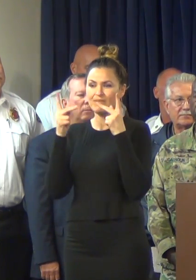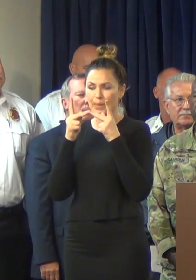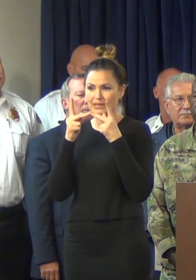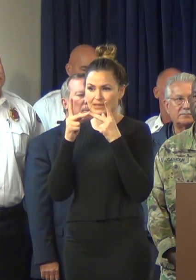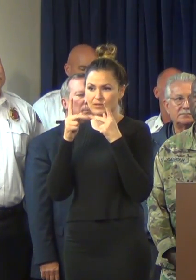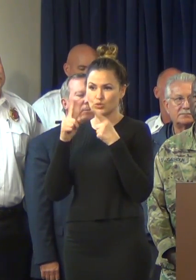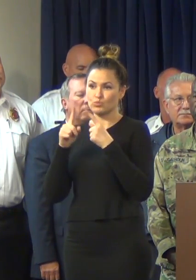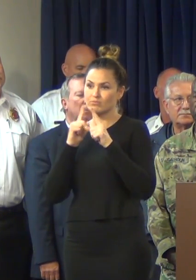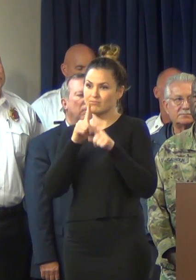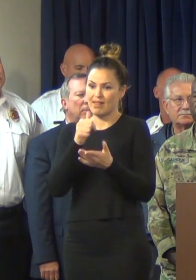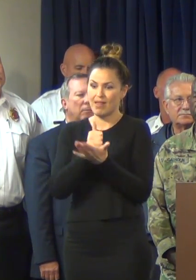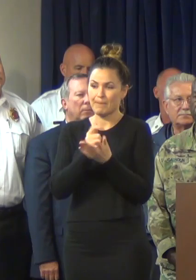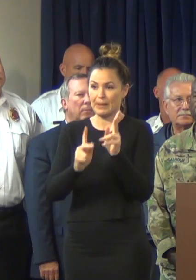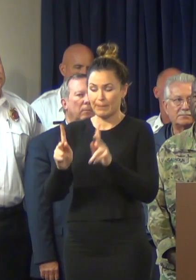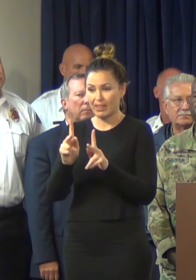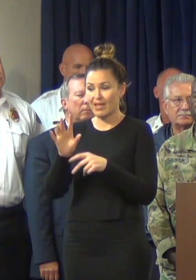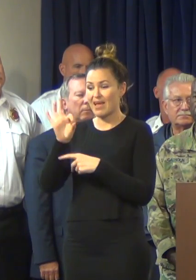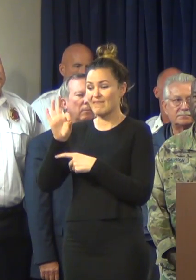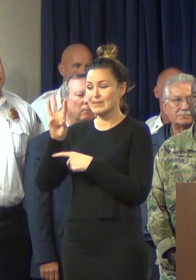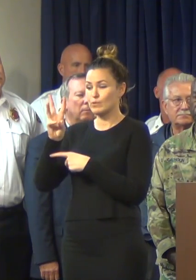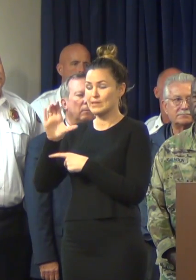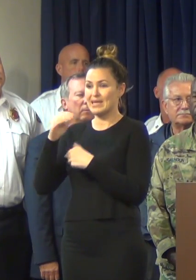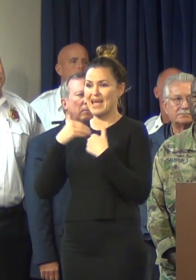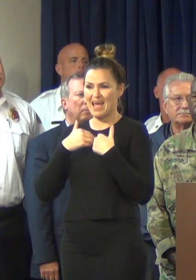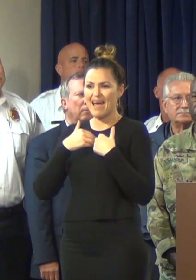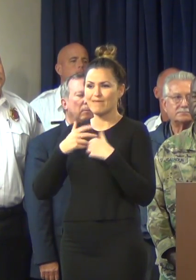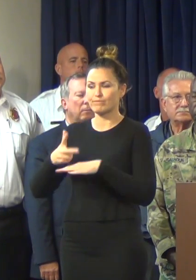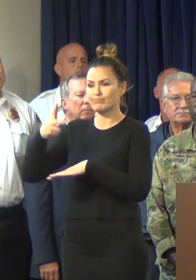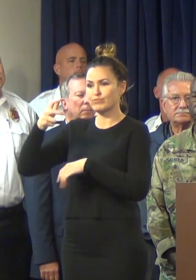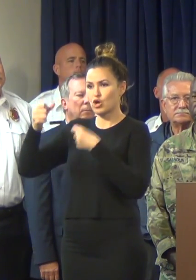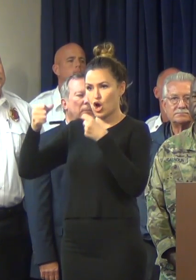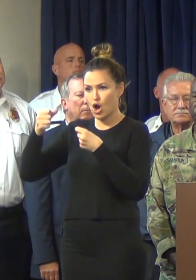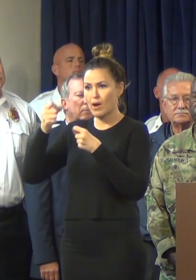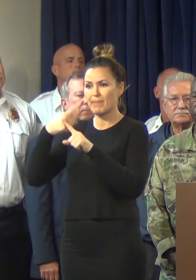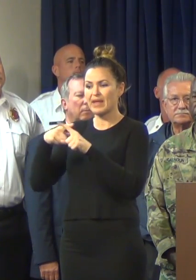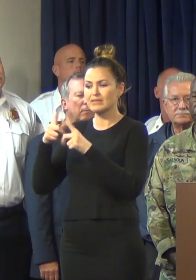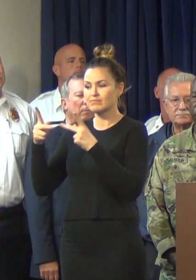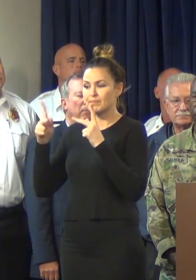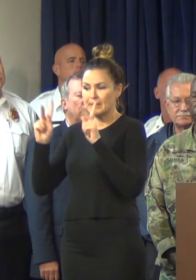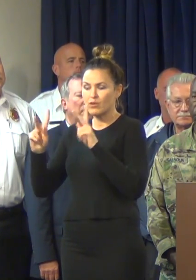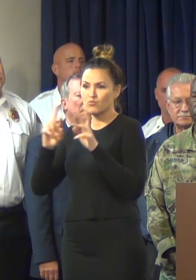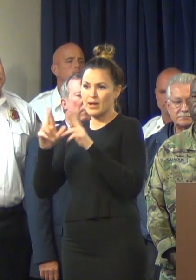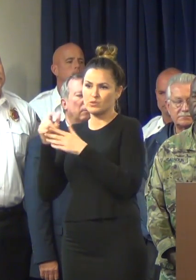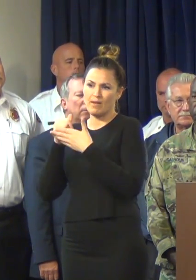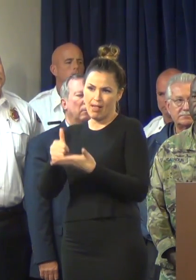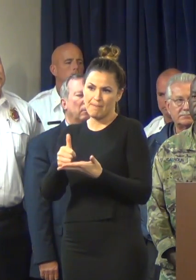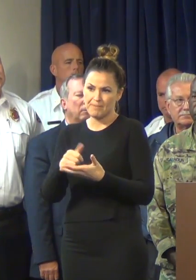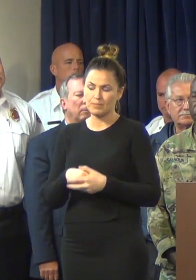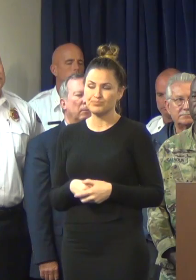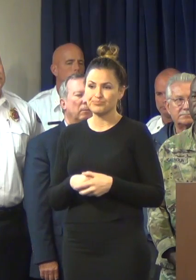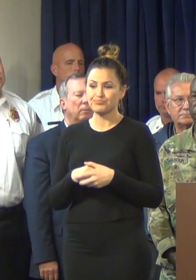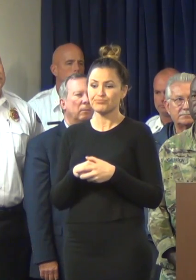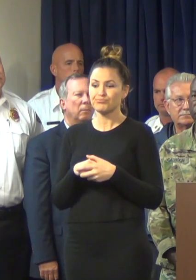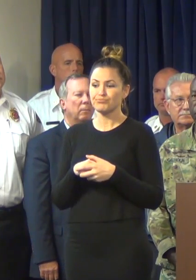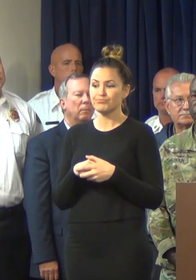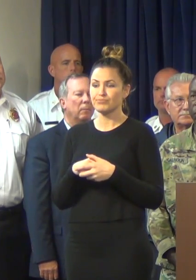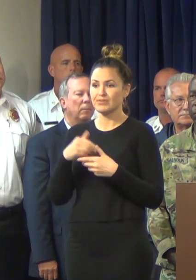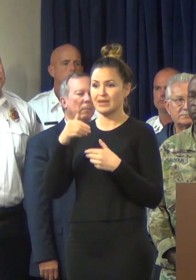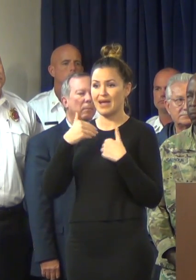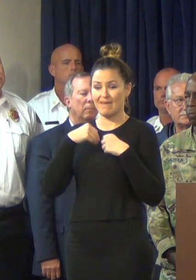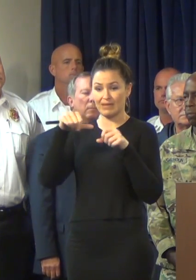recovery. They've got FWC has high water vehicles and rescue teams pre-positioned. There are no reported